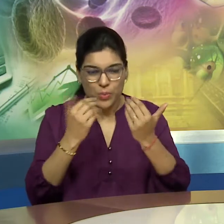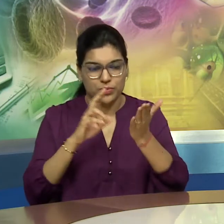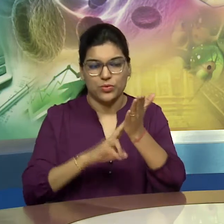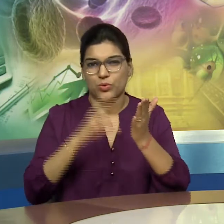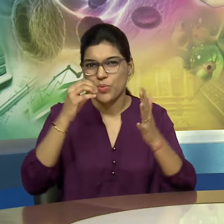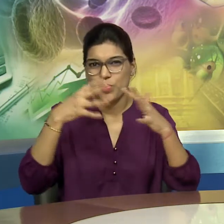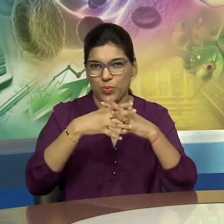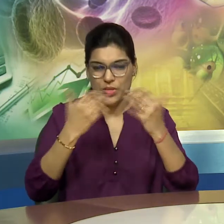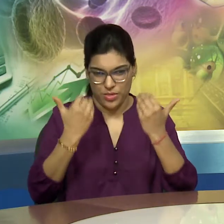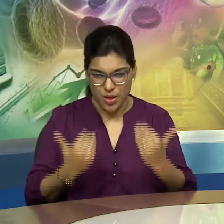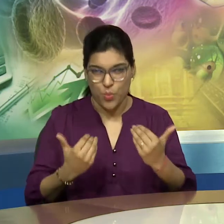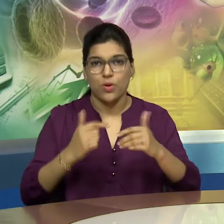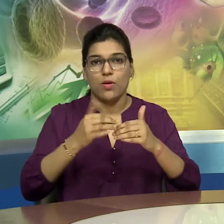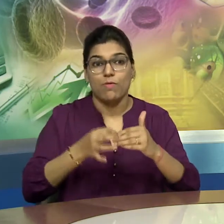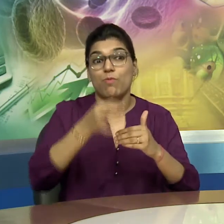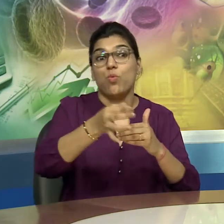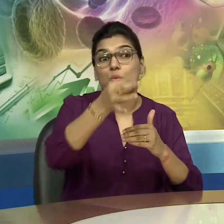simple past tense timeline.